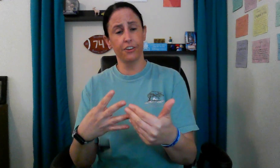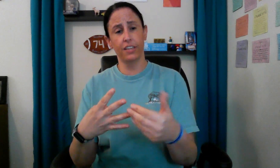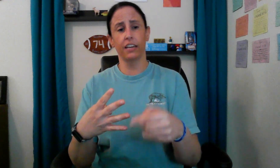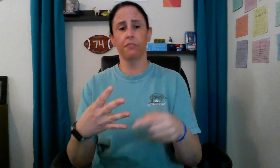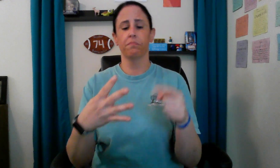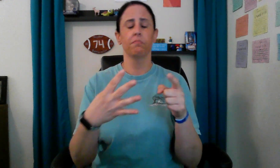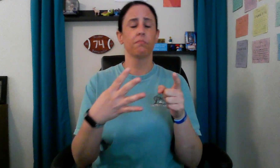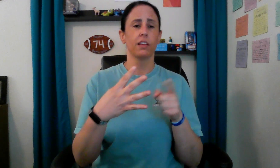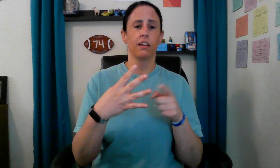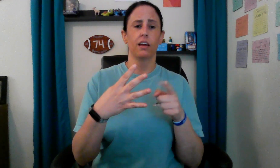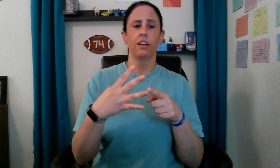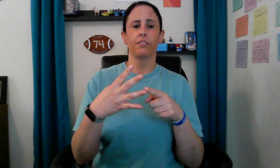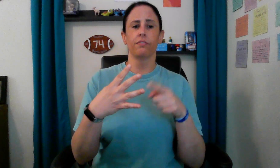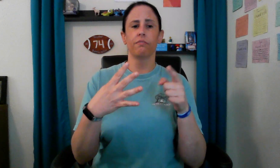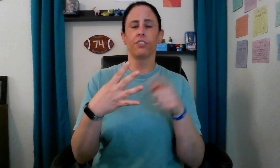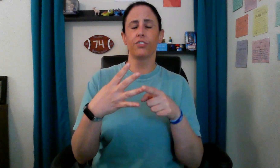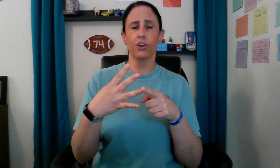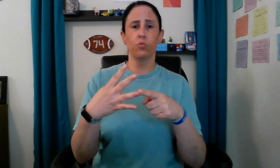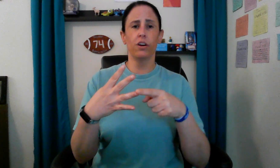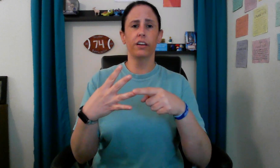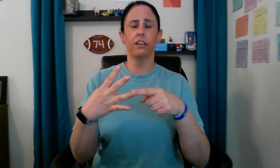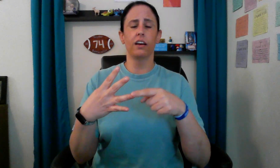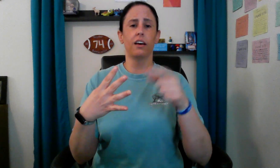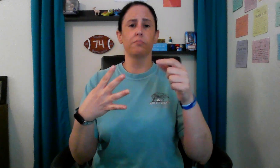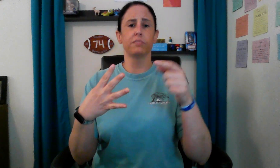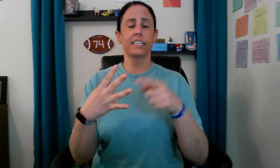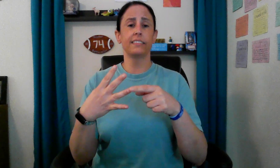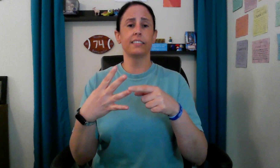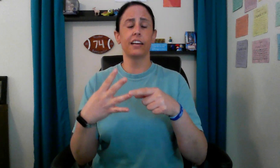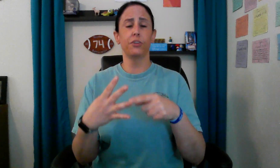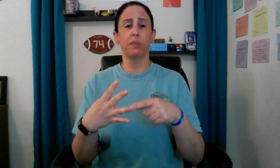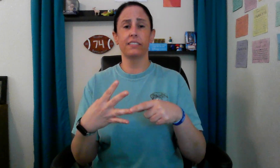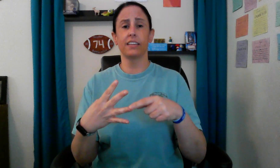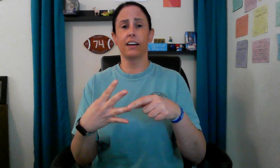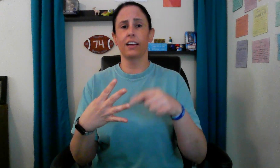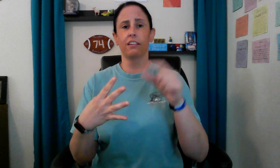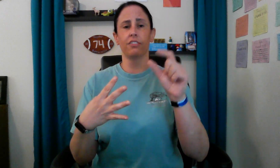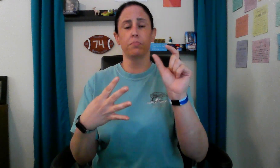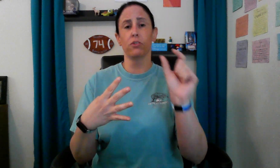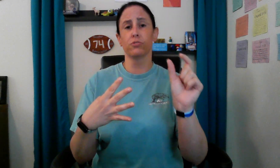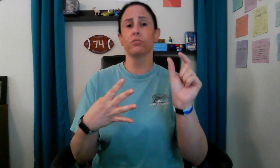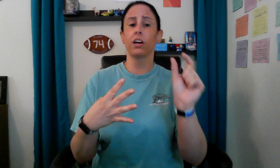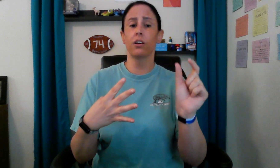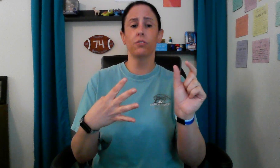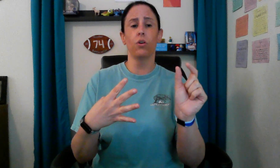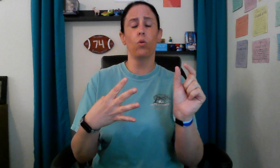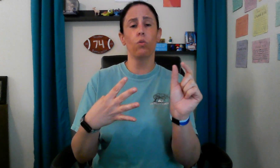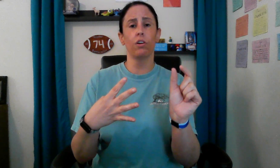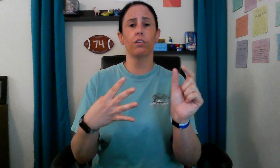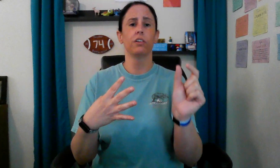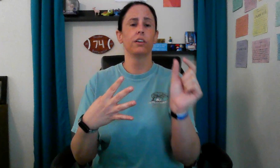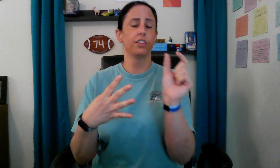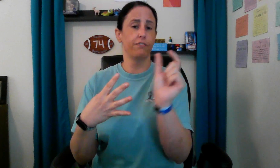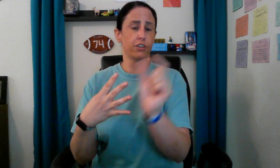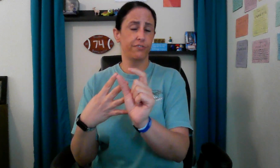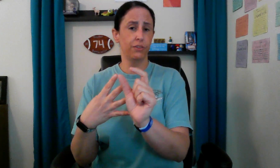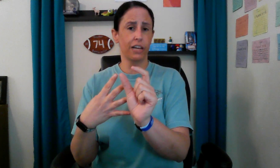thing. The third one, states that you might sign the postal code or the first few